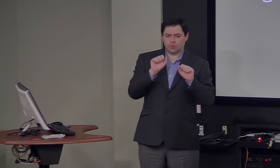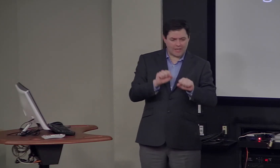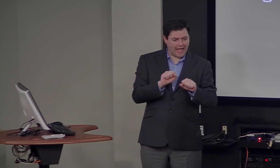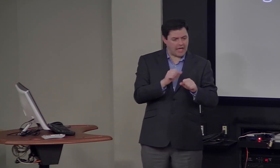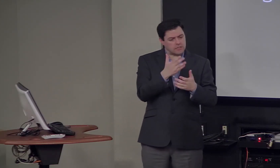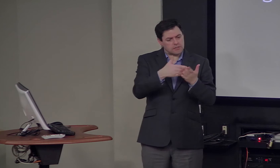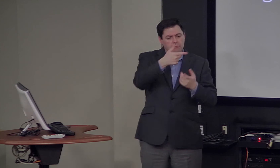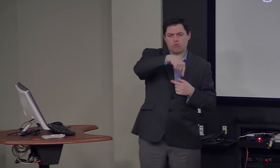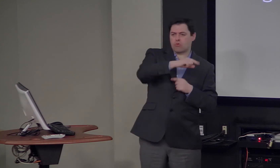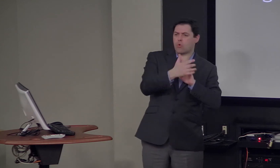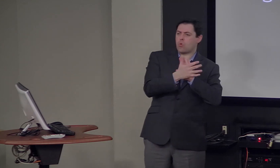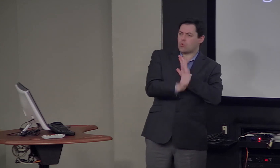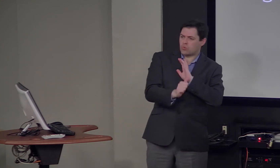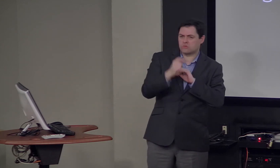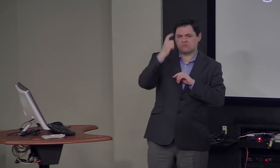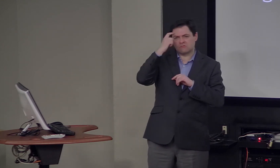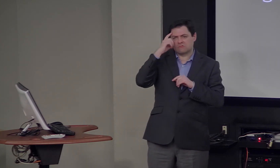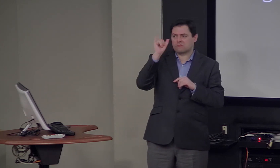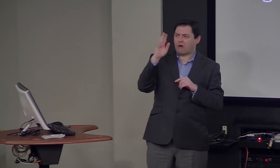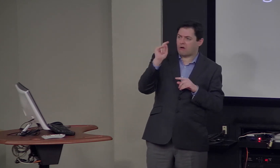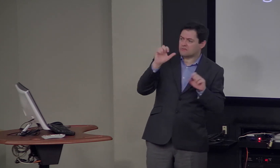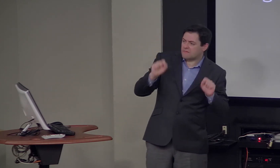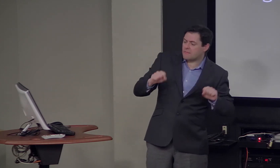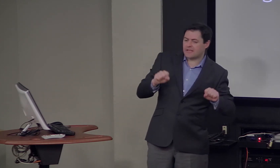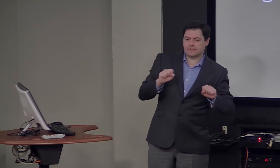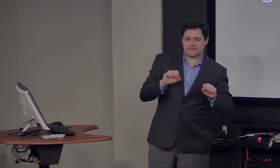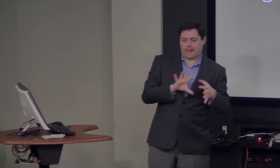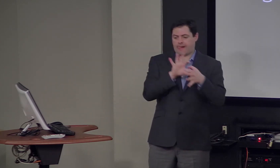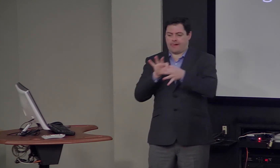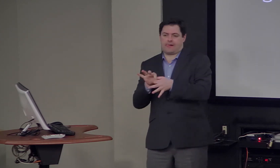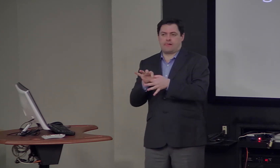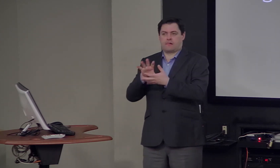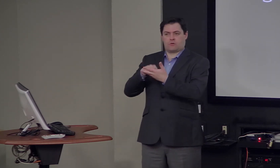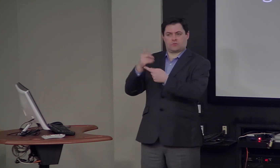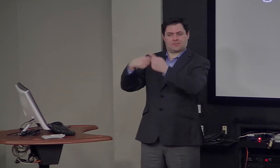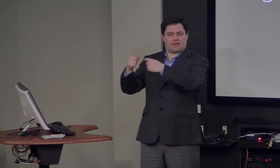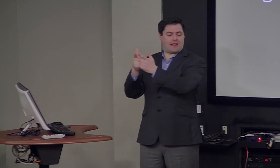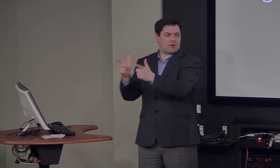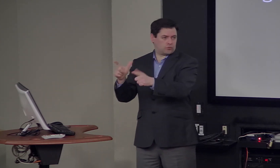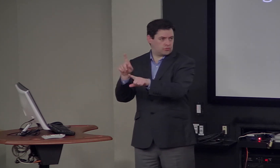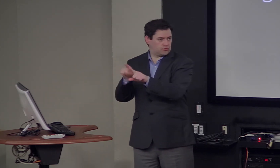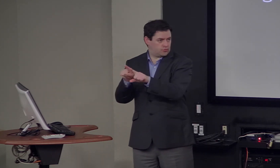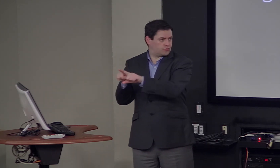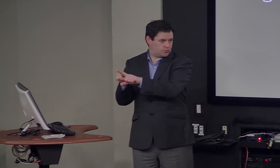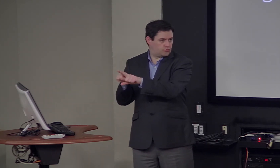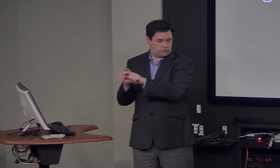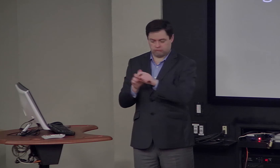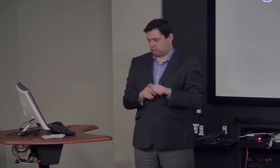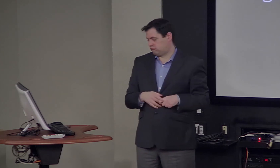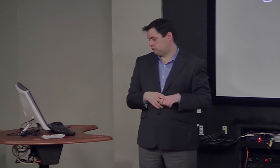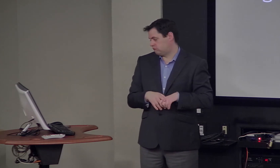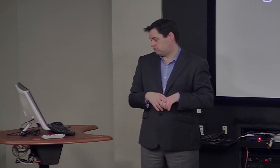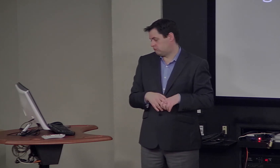So if you're good at learning language, you have some of those cognitive abilities that translate into learning sign language